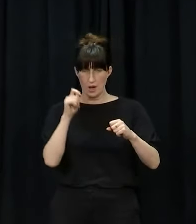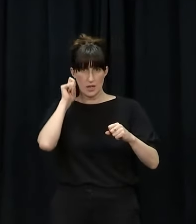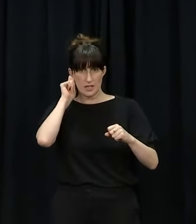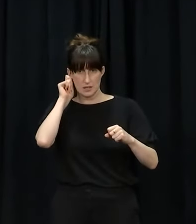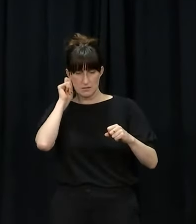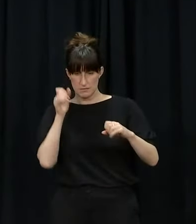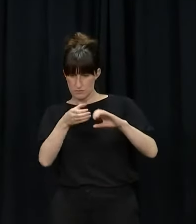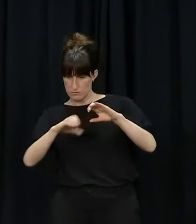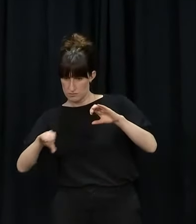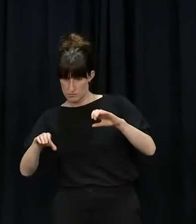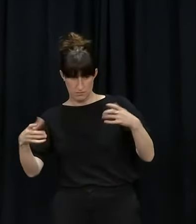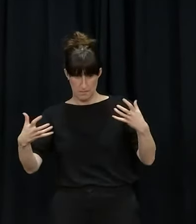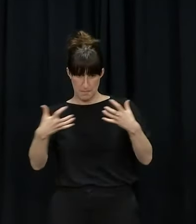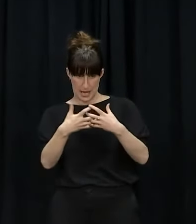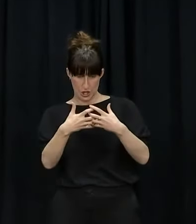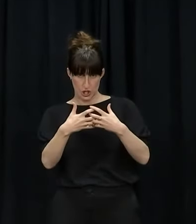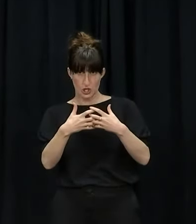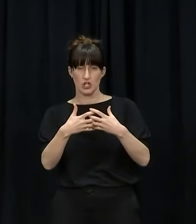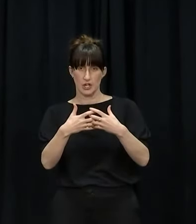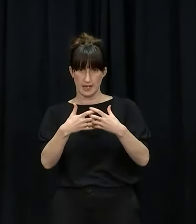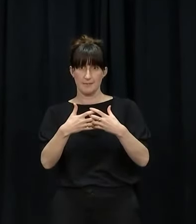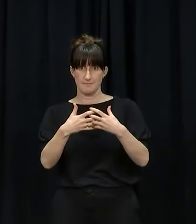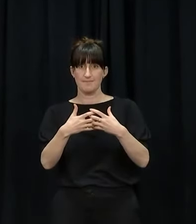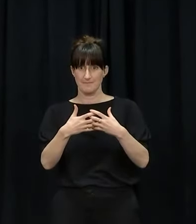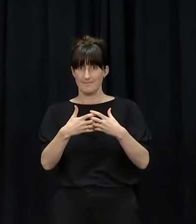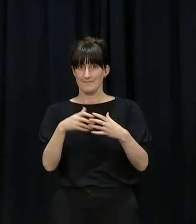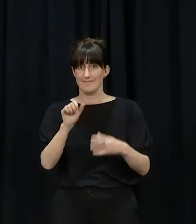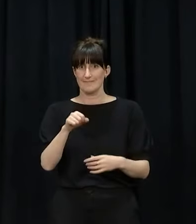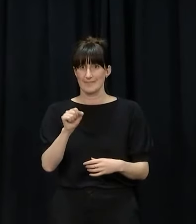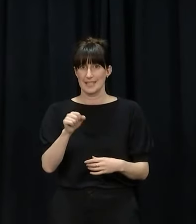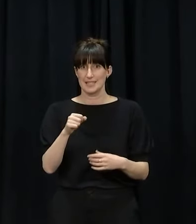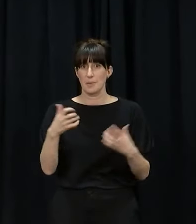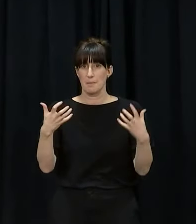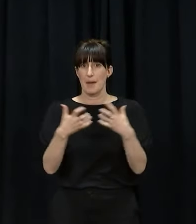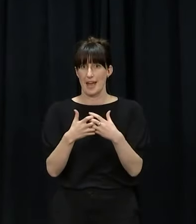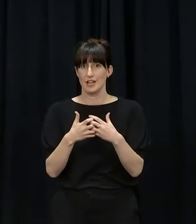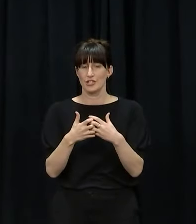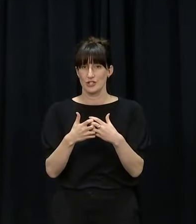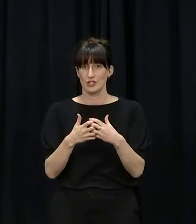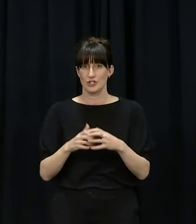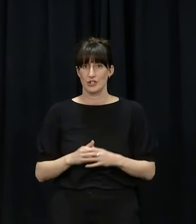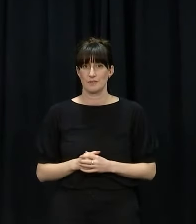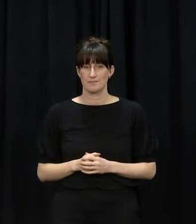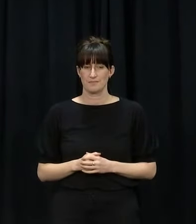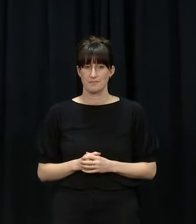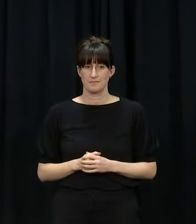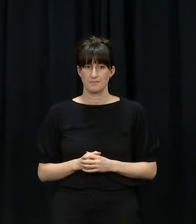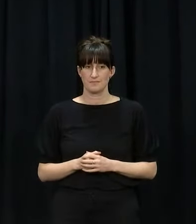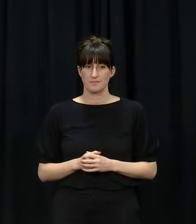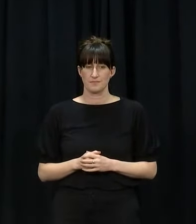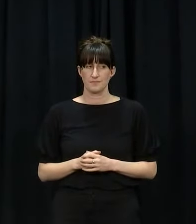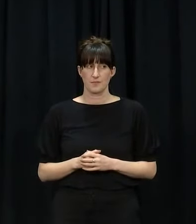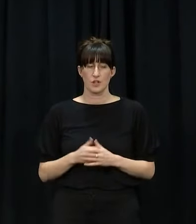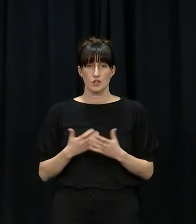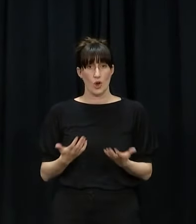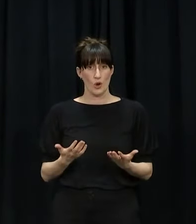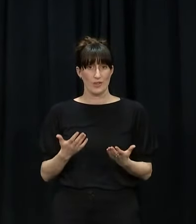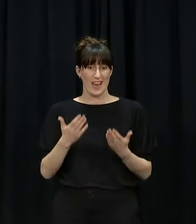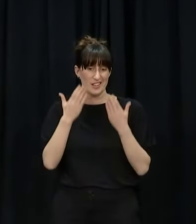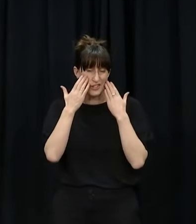the drainage areas for those different interceptors, and there are cases in all those areas that we know about now. So this